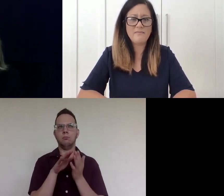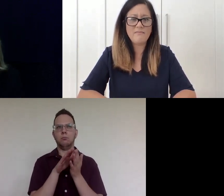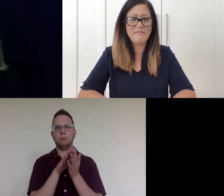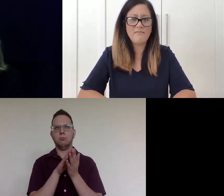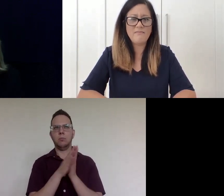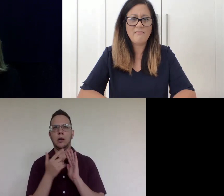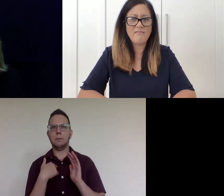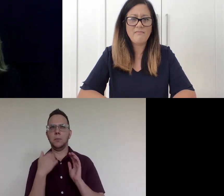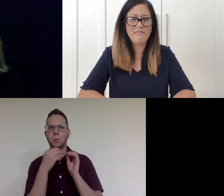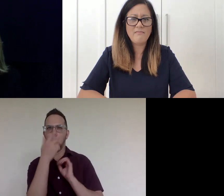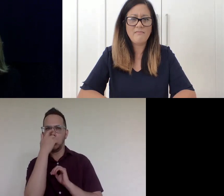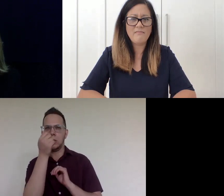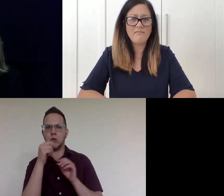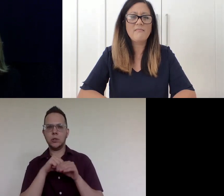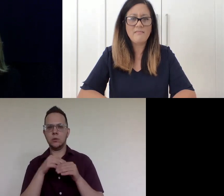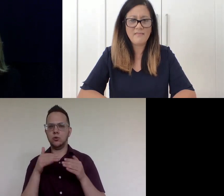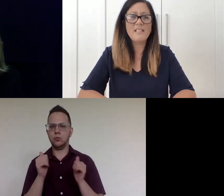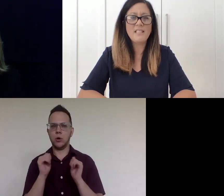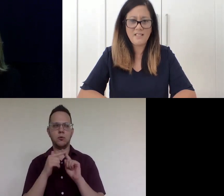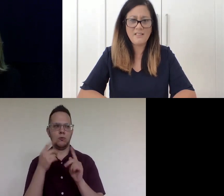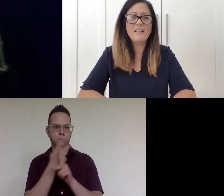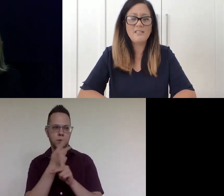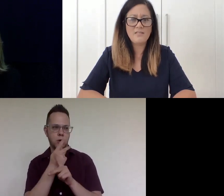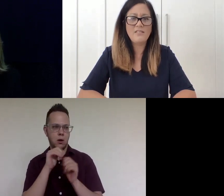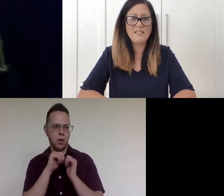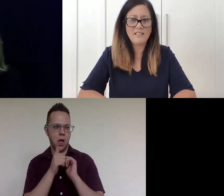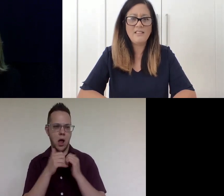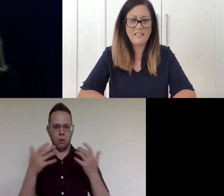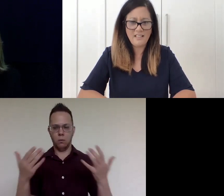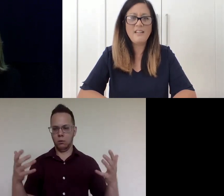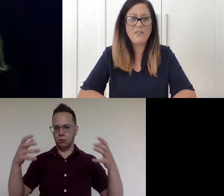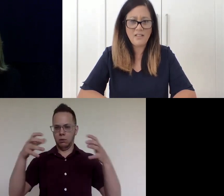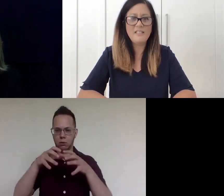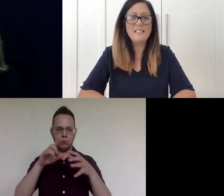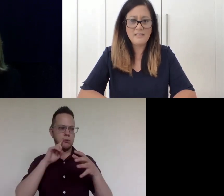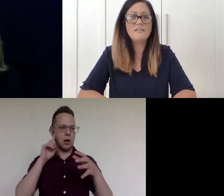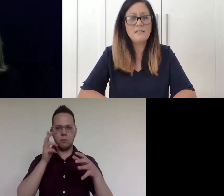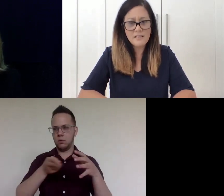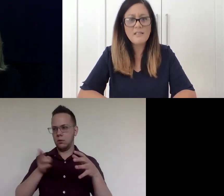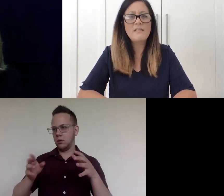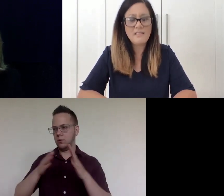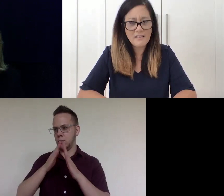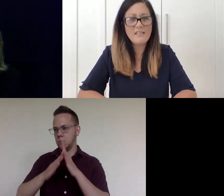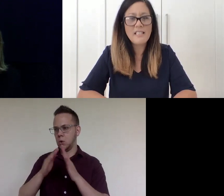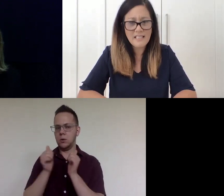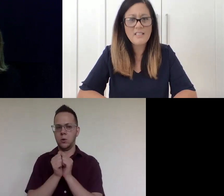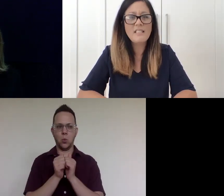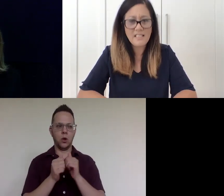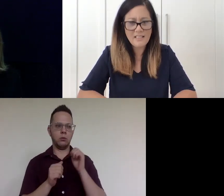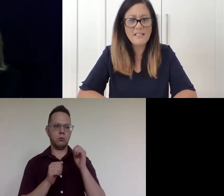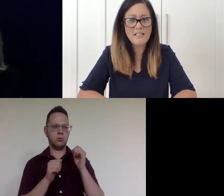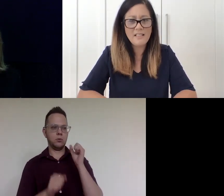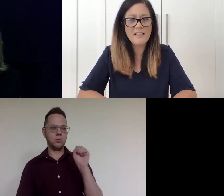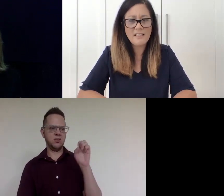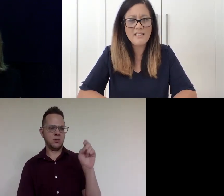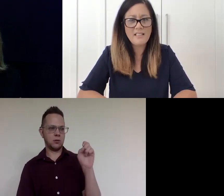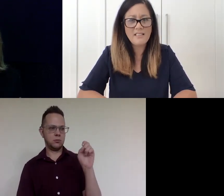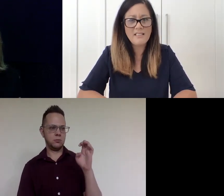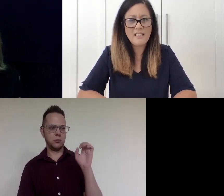just not getting out there to the deaf community. So I'm more and more interested in figuring out how to combine the deaf and hard of